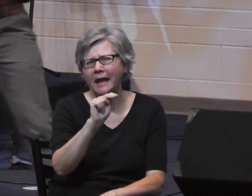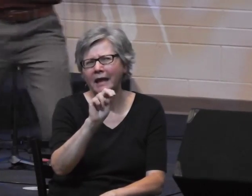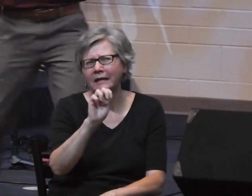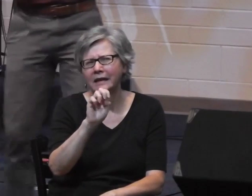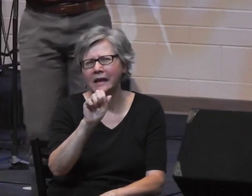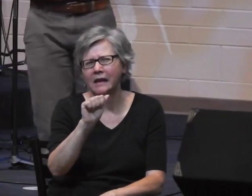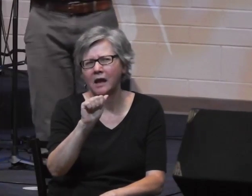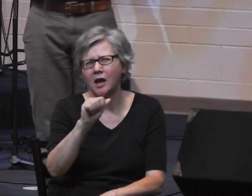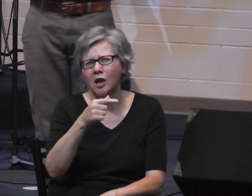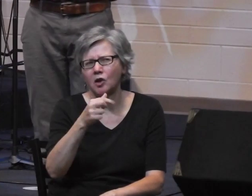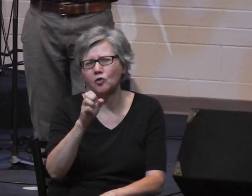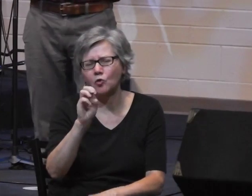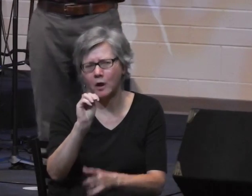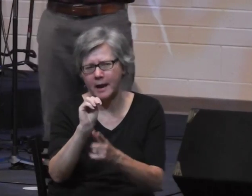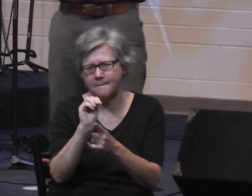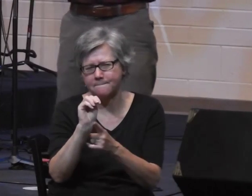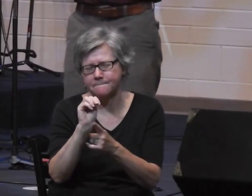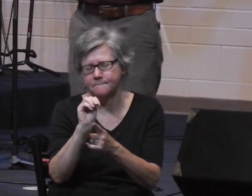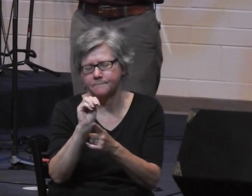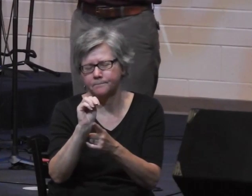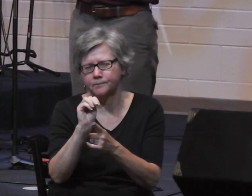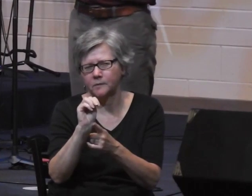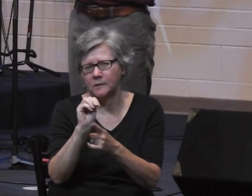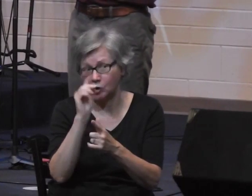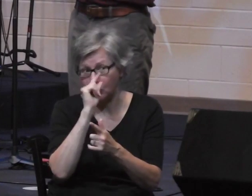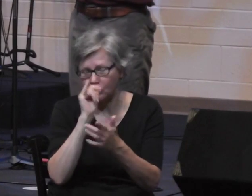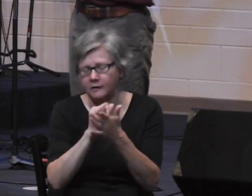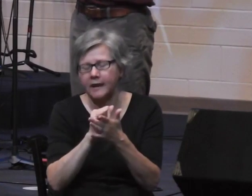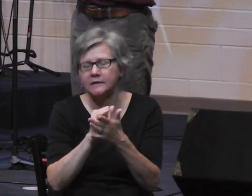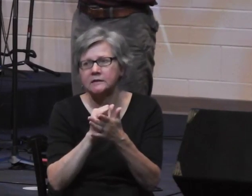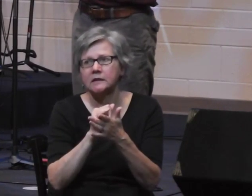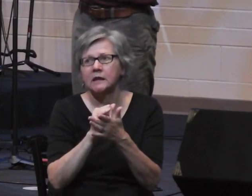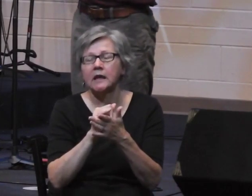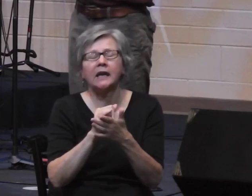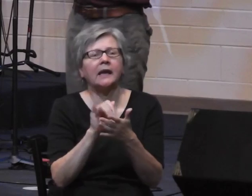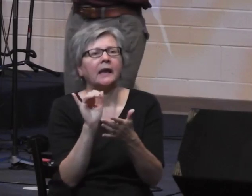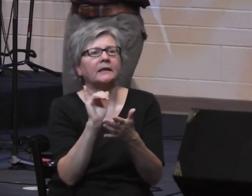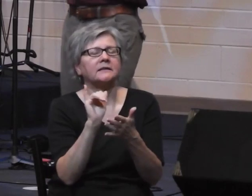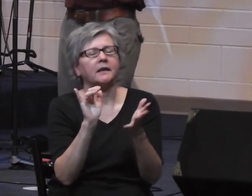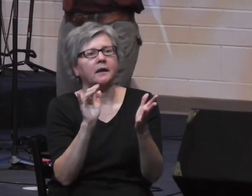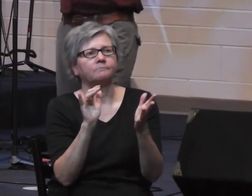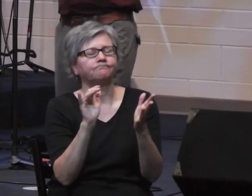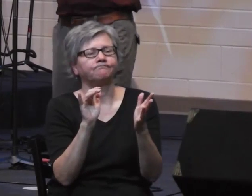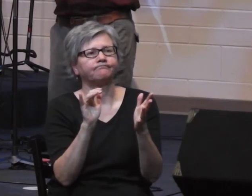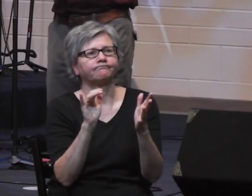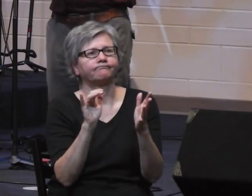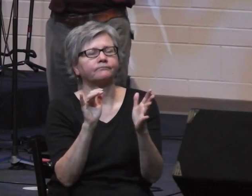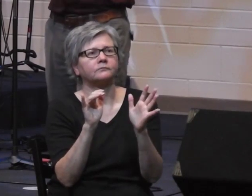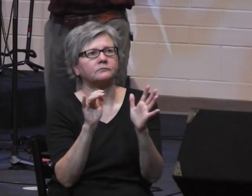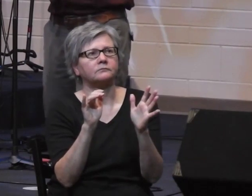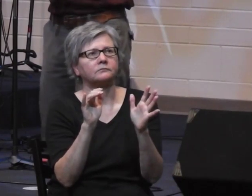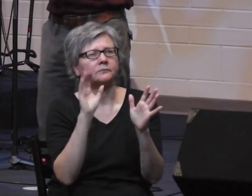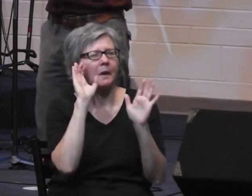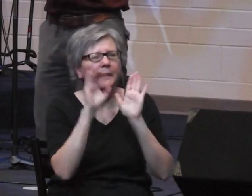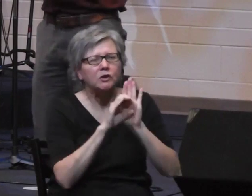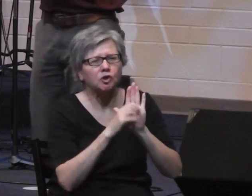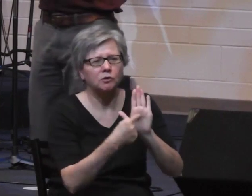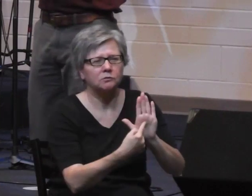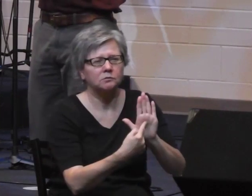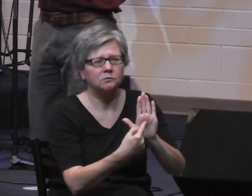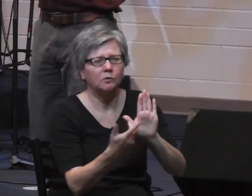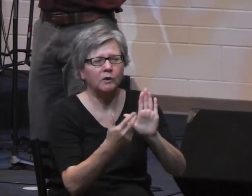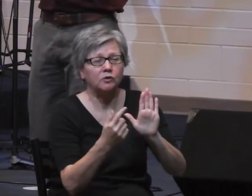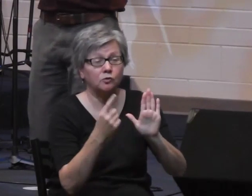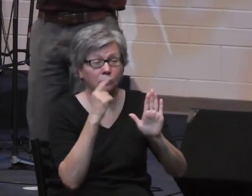there that take the Enneagram and say, this is what you look like fully alive, so here's some ideas for